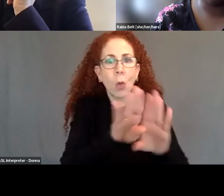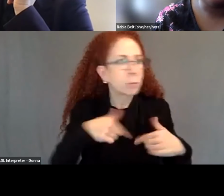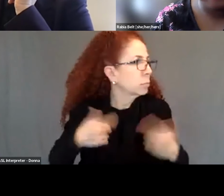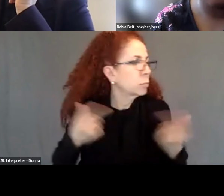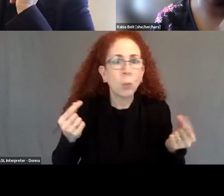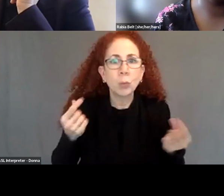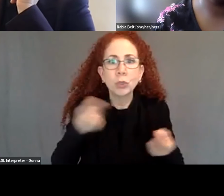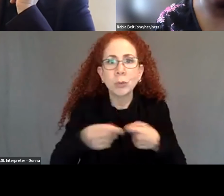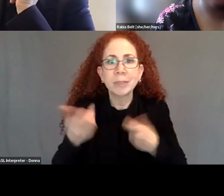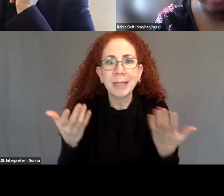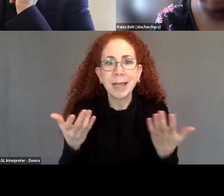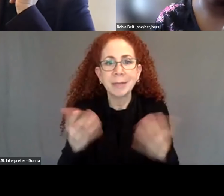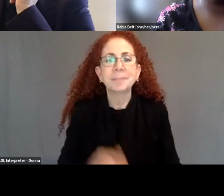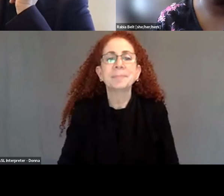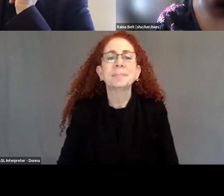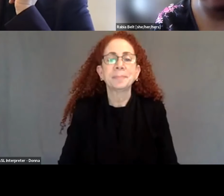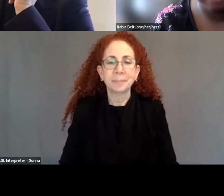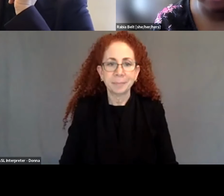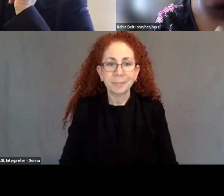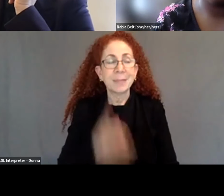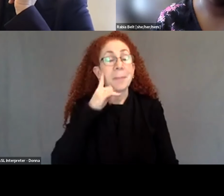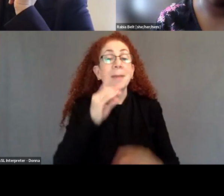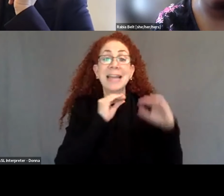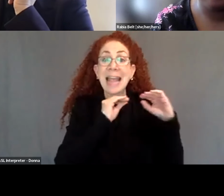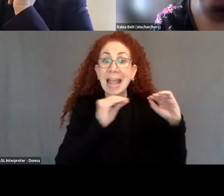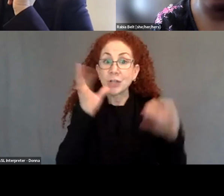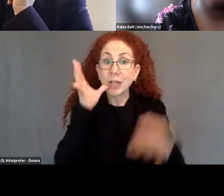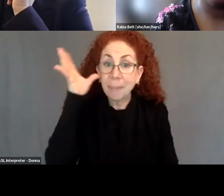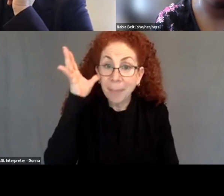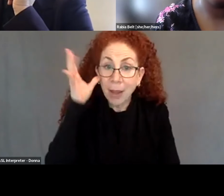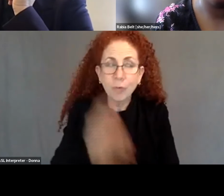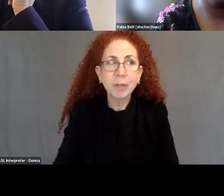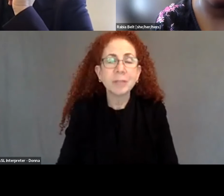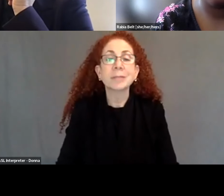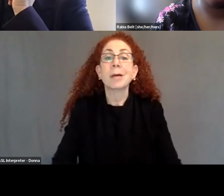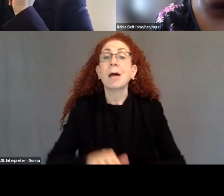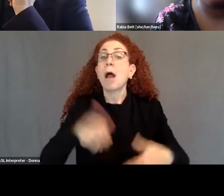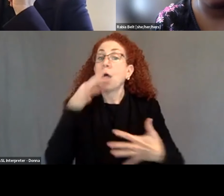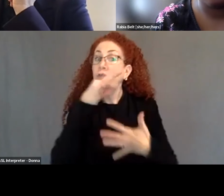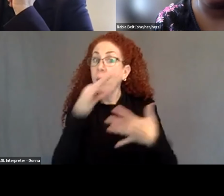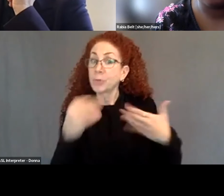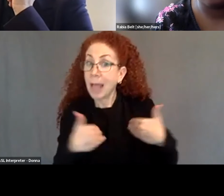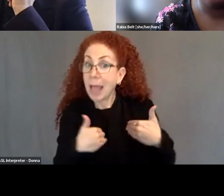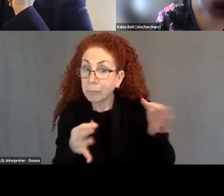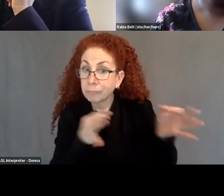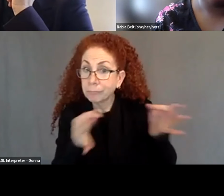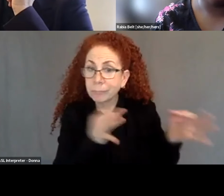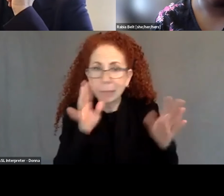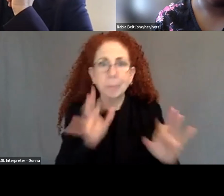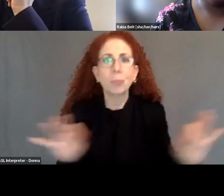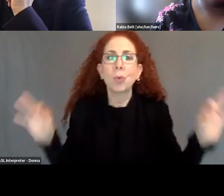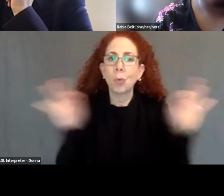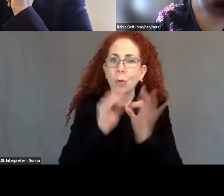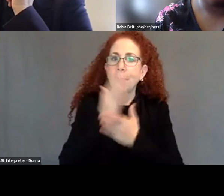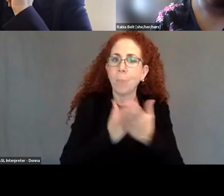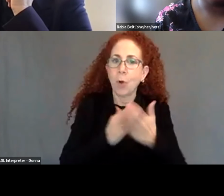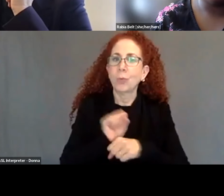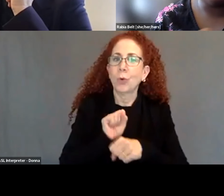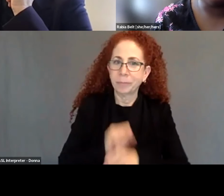and educating parents, for example, about what alternatives are has been really an important part of the